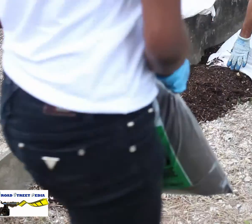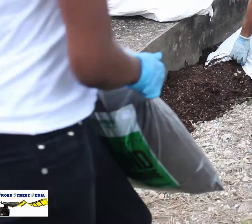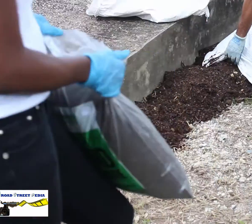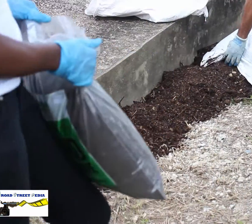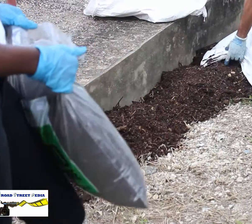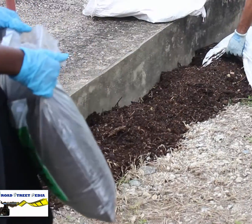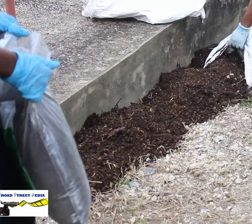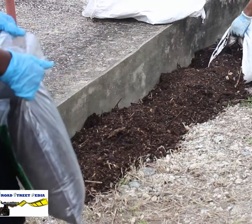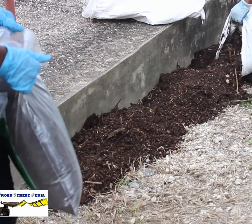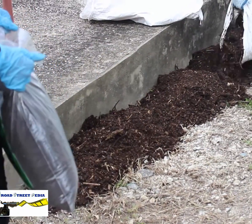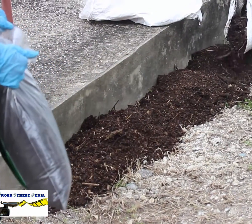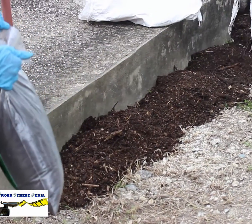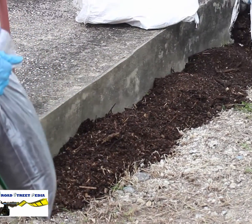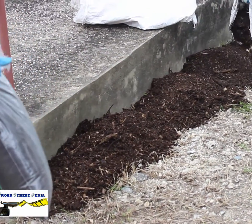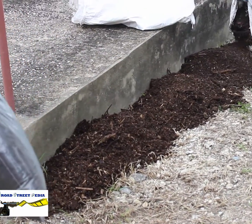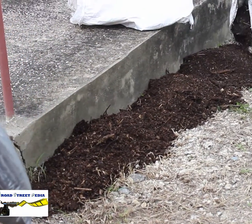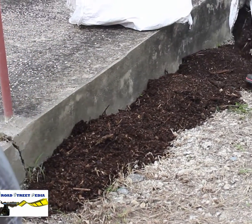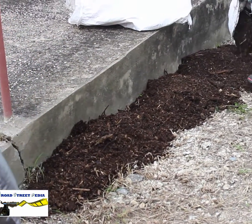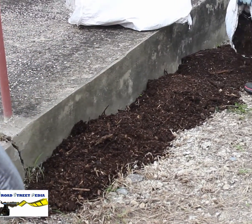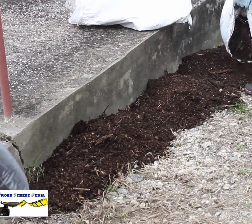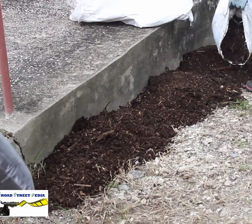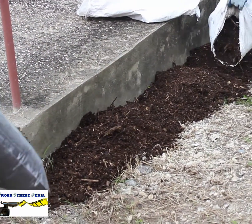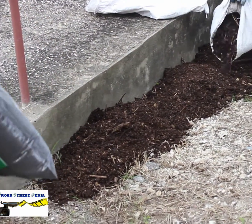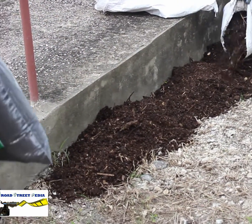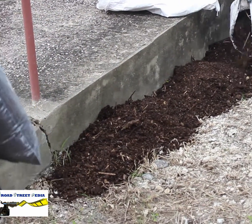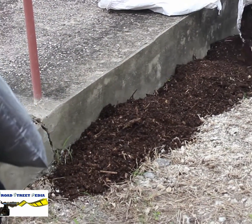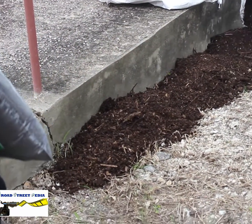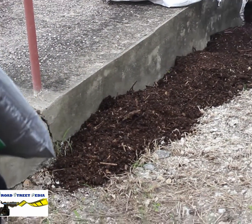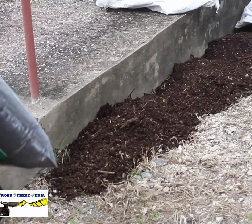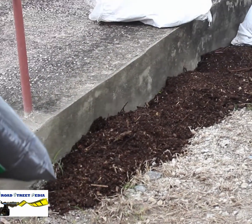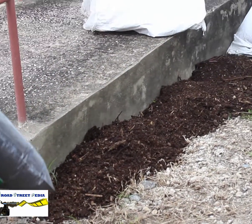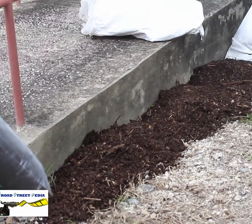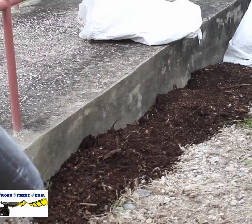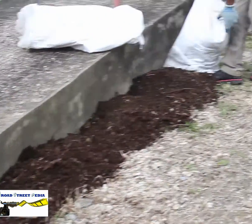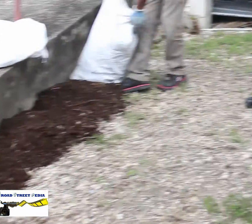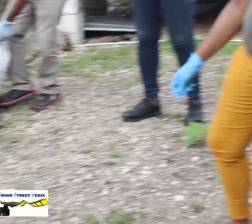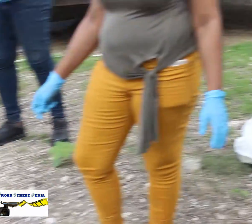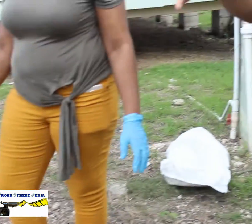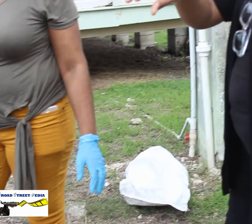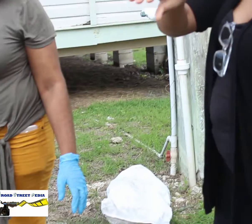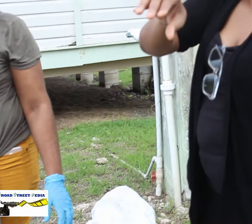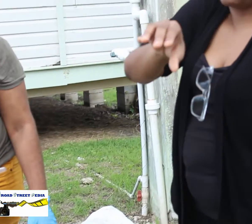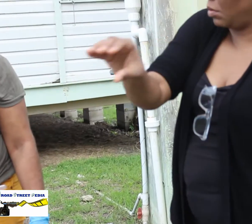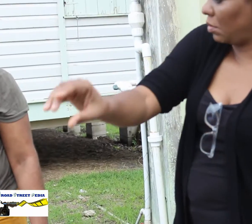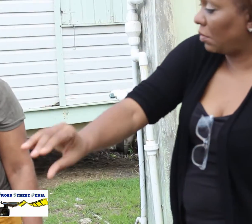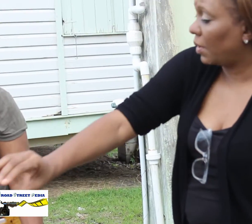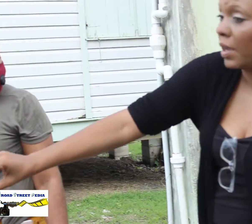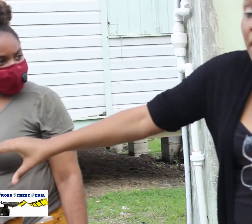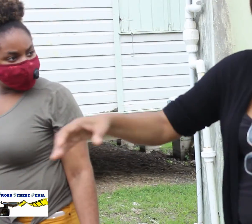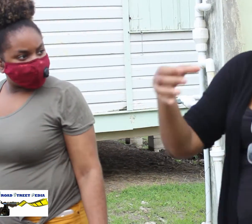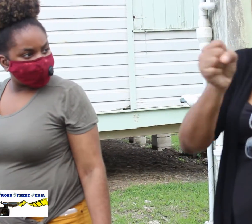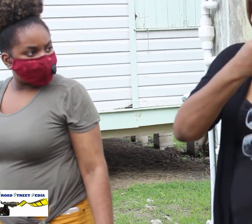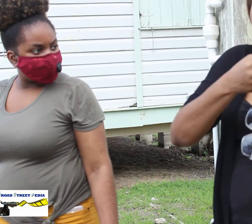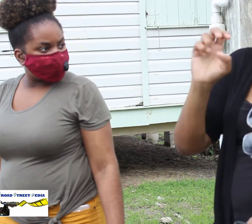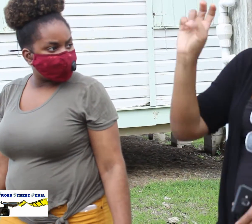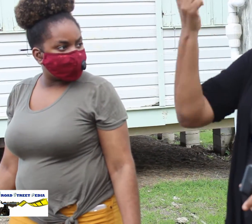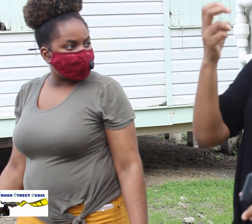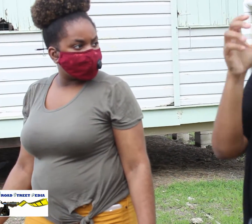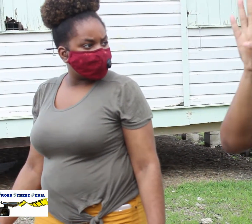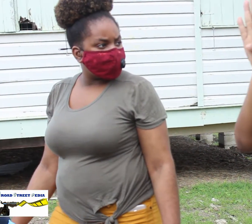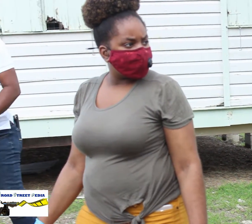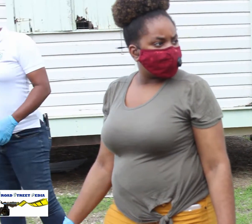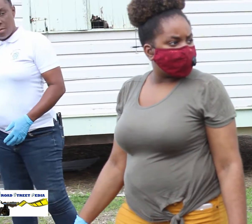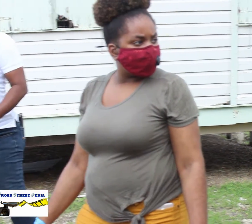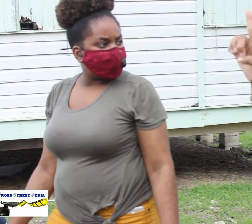we're making it the width that will be able to contain the plant. Don't touch the weight, I don't that much. Put it this way.